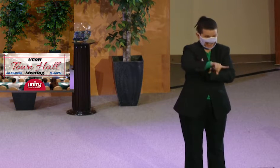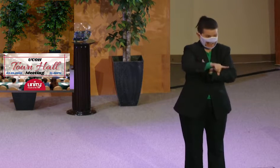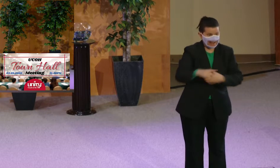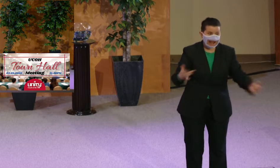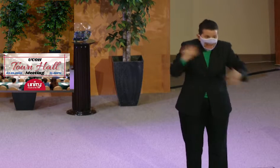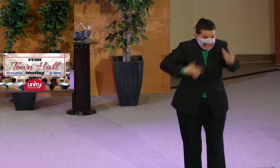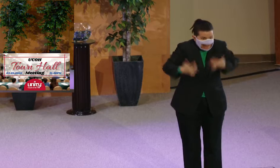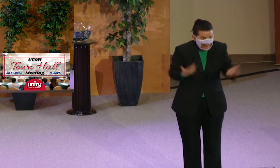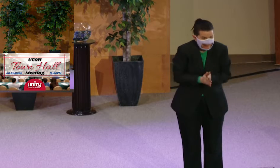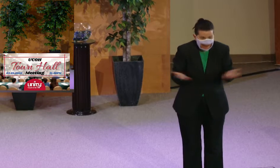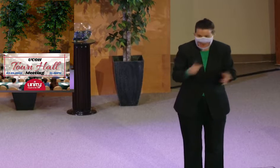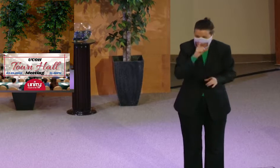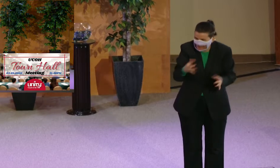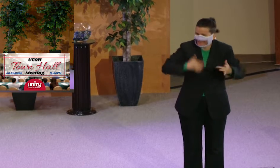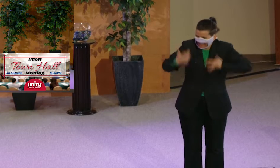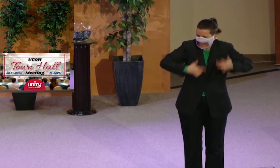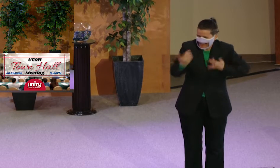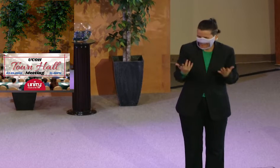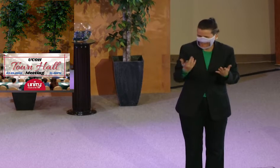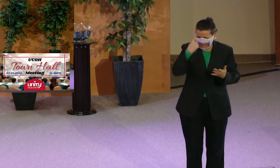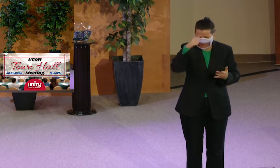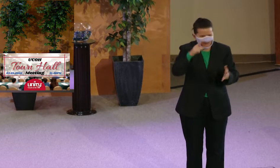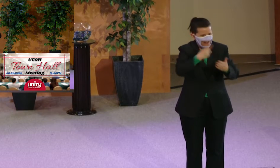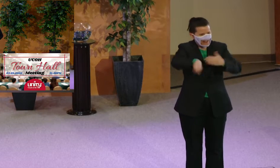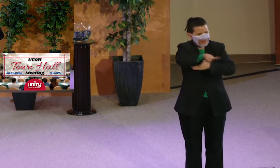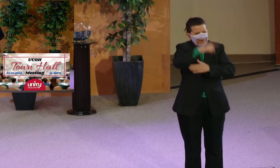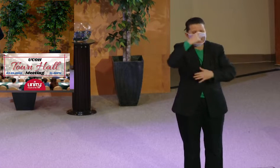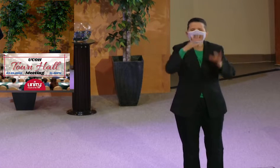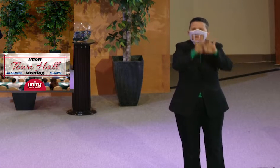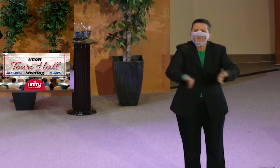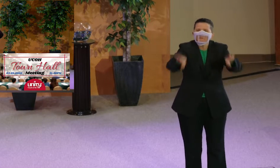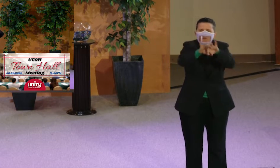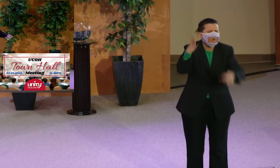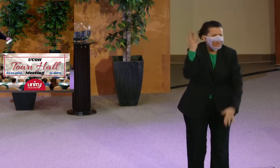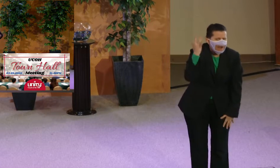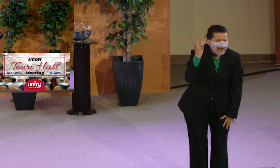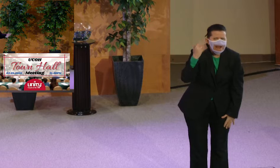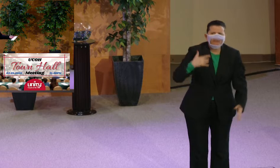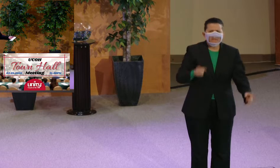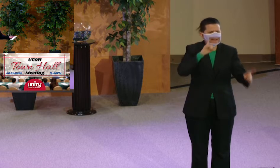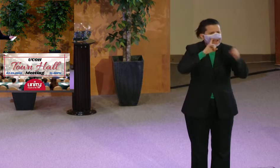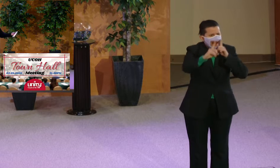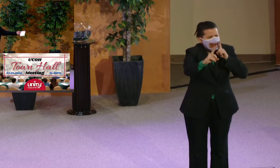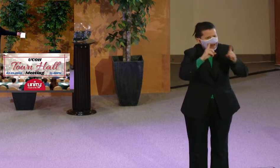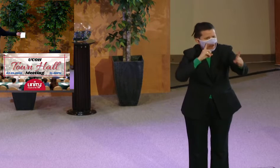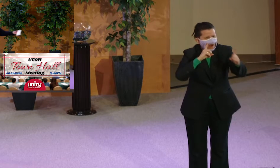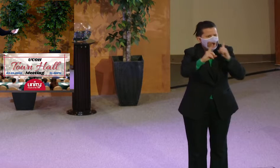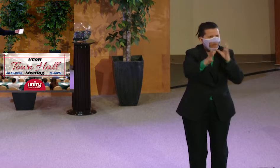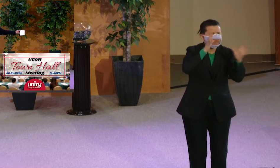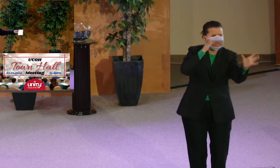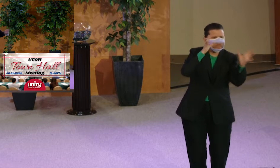guys, but I am super excited about it because it's important for me to have dialogue going on as